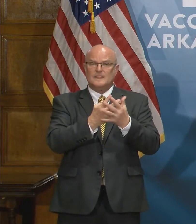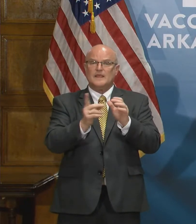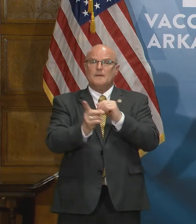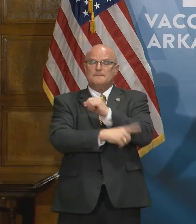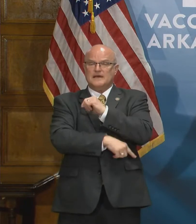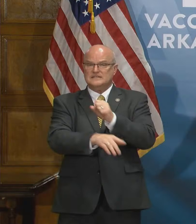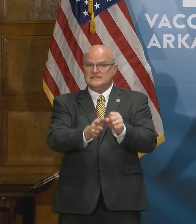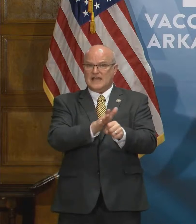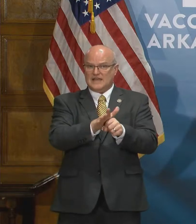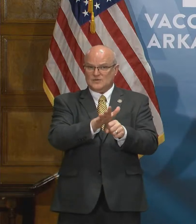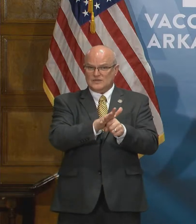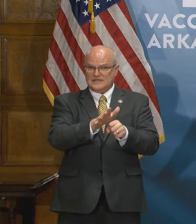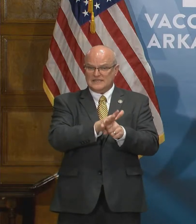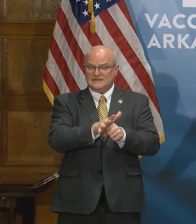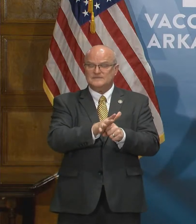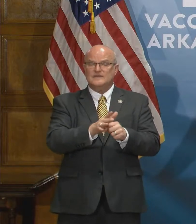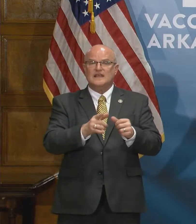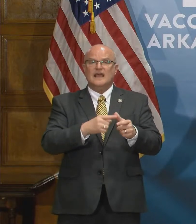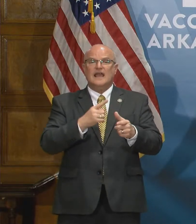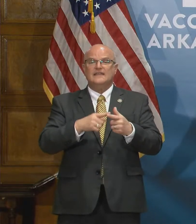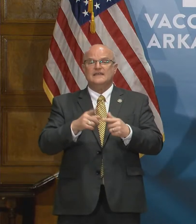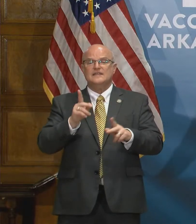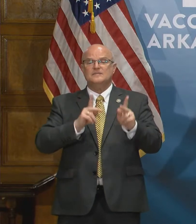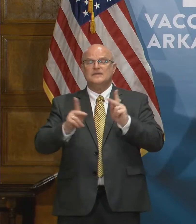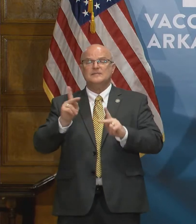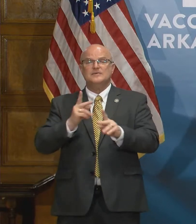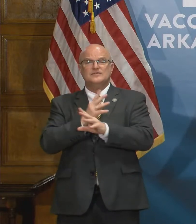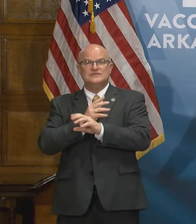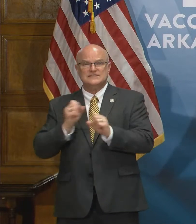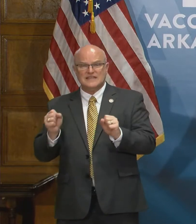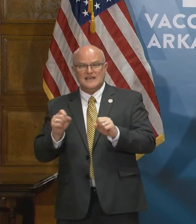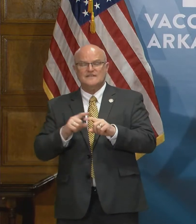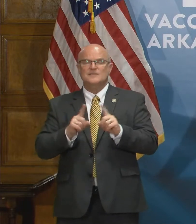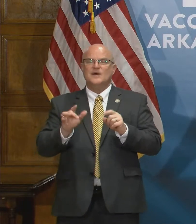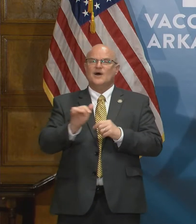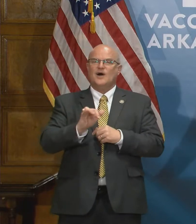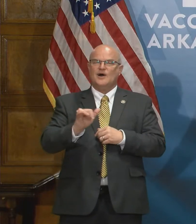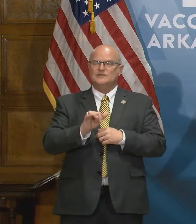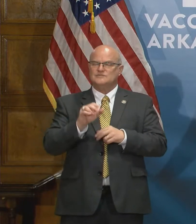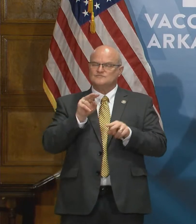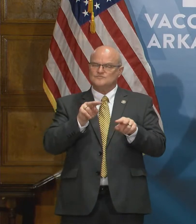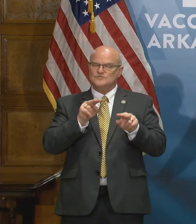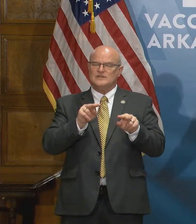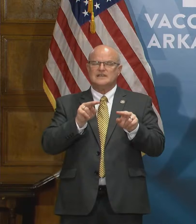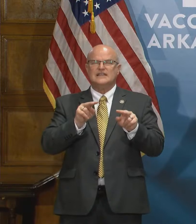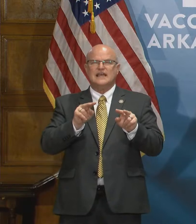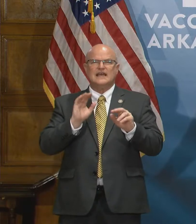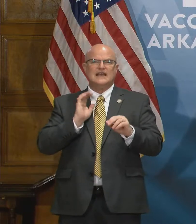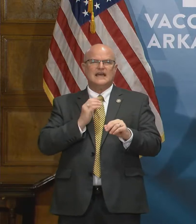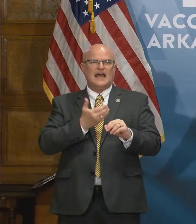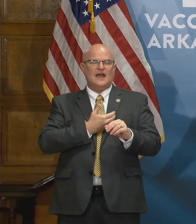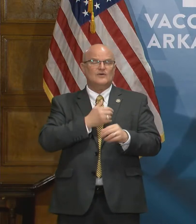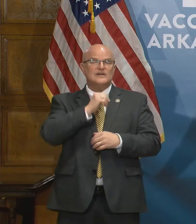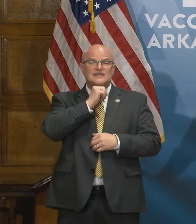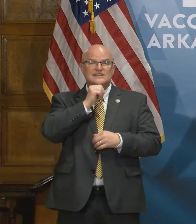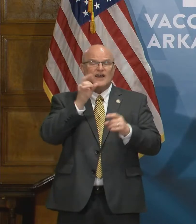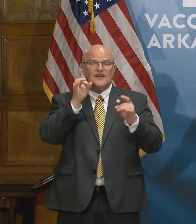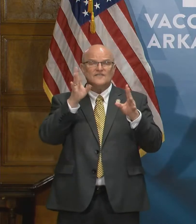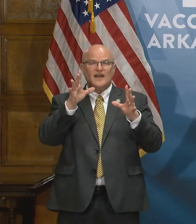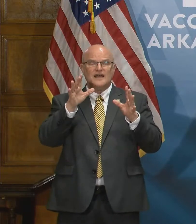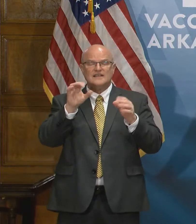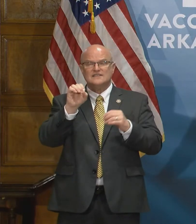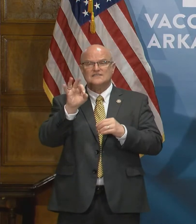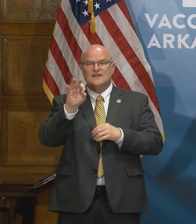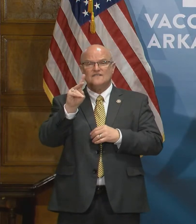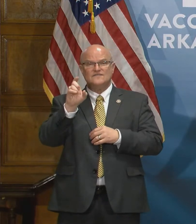punished adequately, and the public is safeguarded. But we also always are looking at our nonviolent offenders, whether